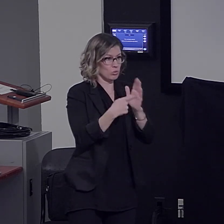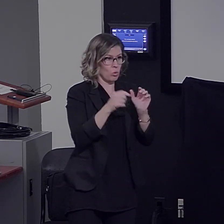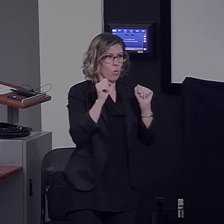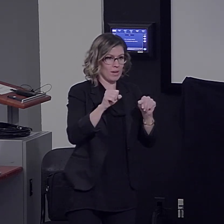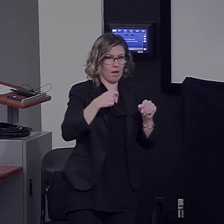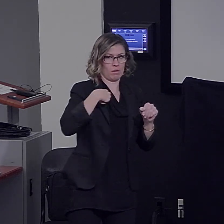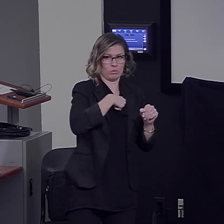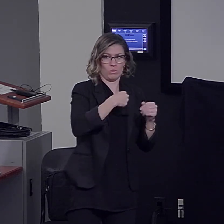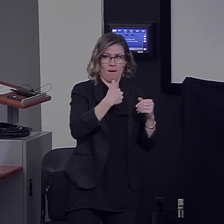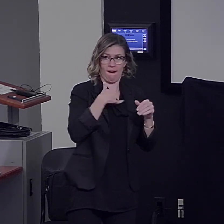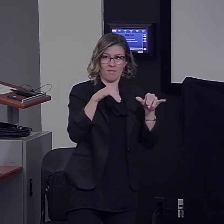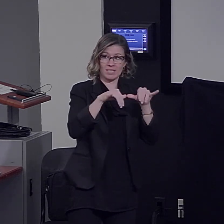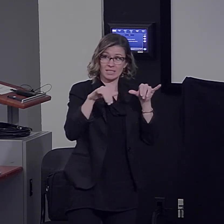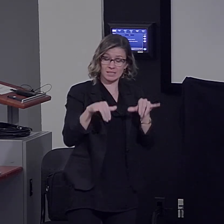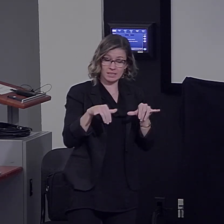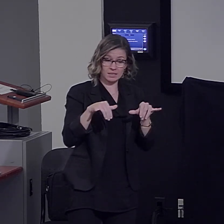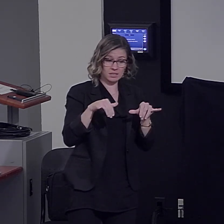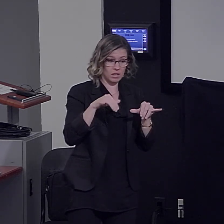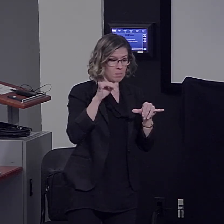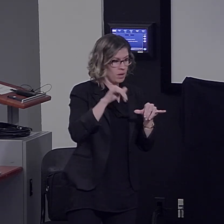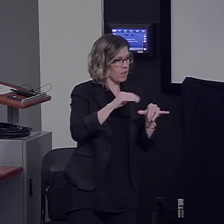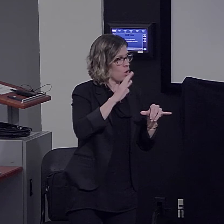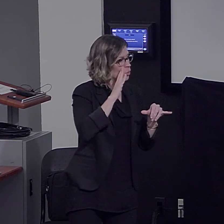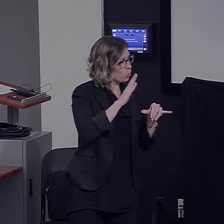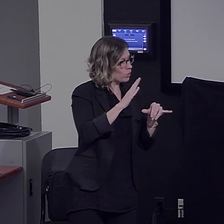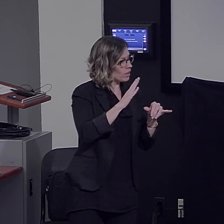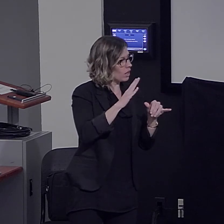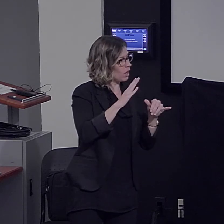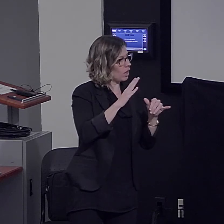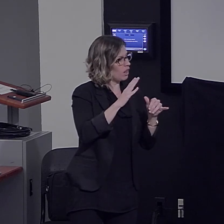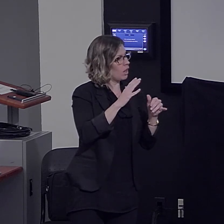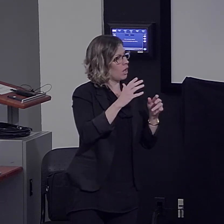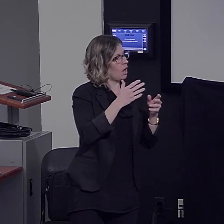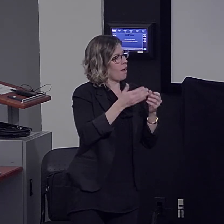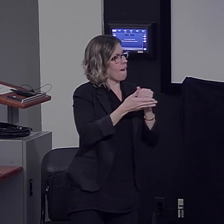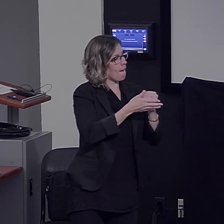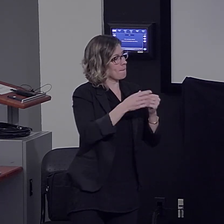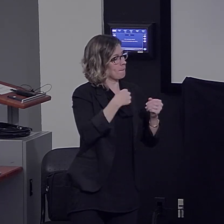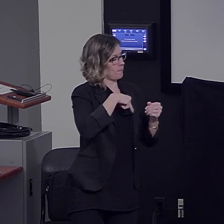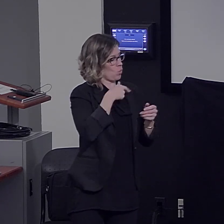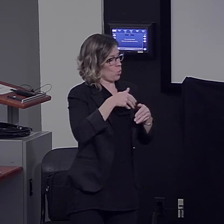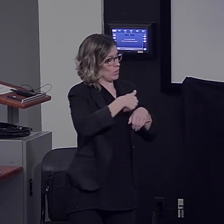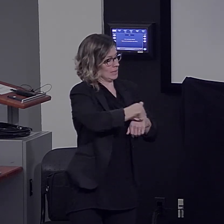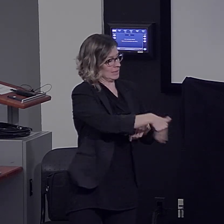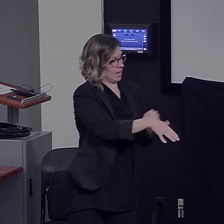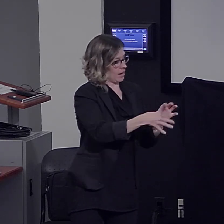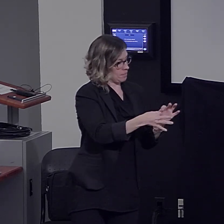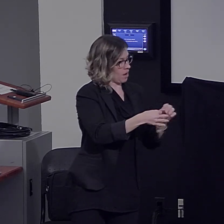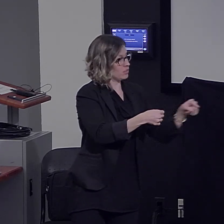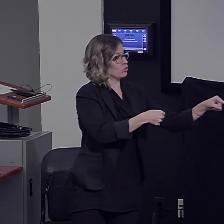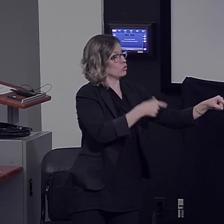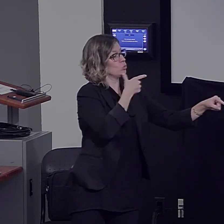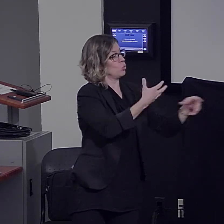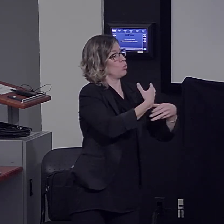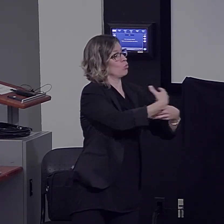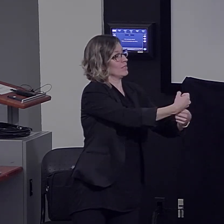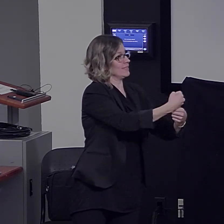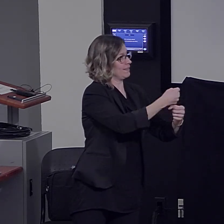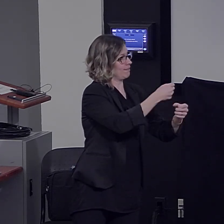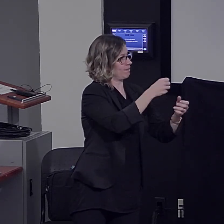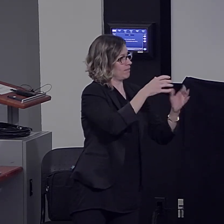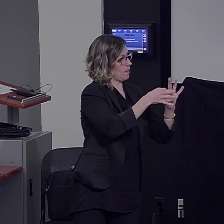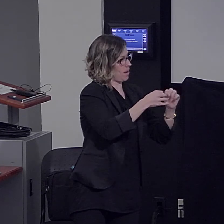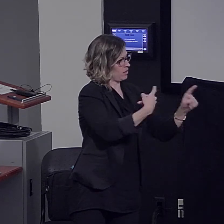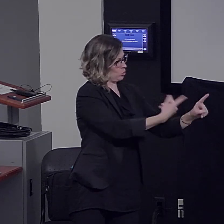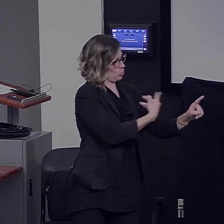system which give to the sender and to receiver of the senses a common ground. So I think the